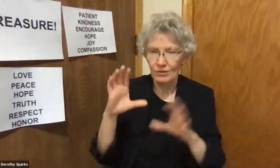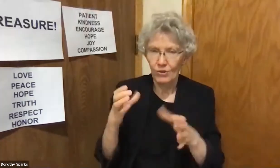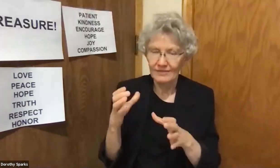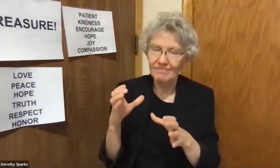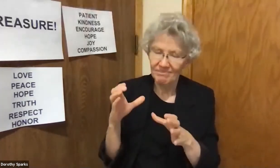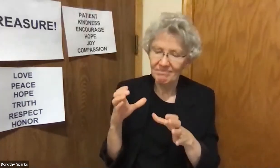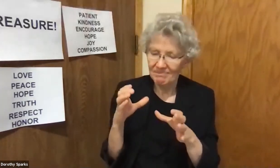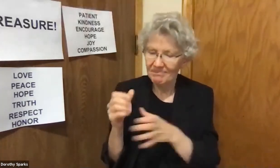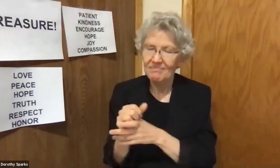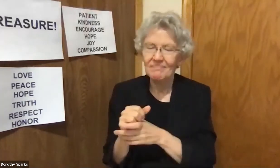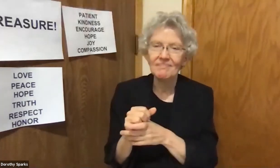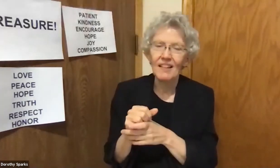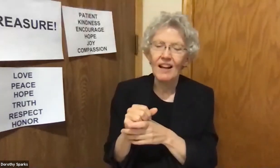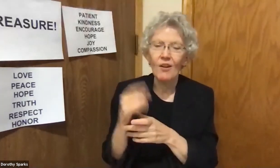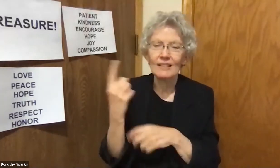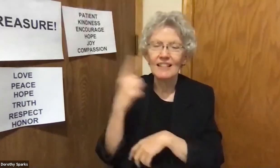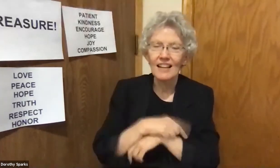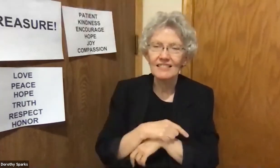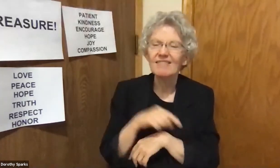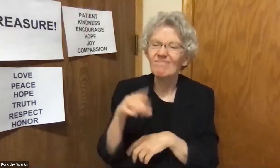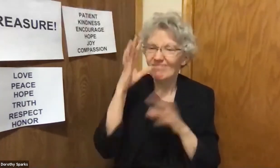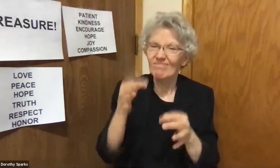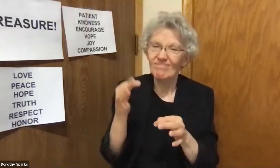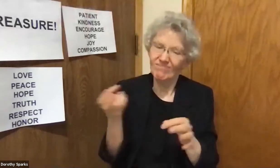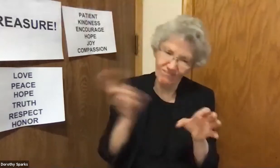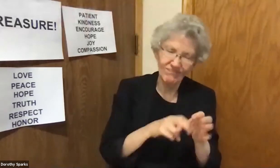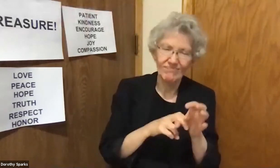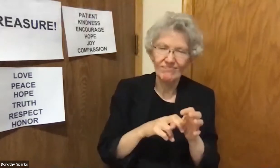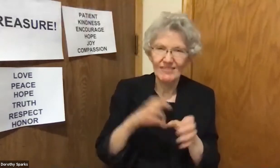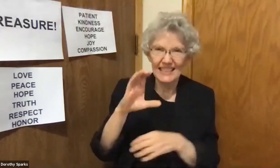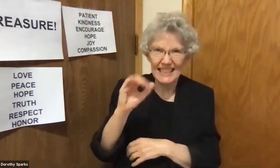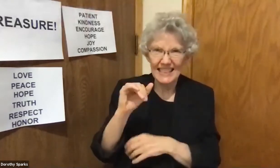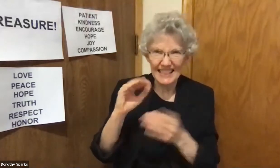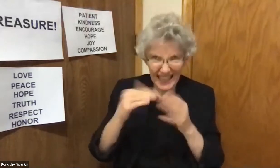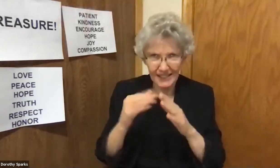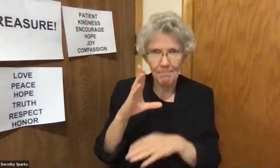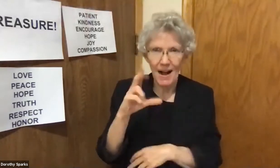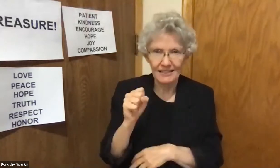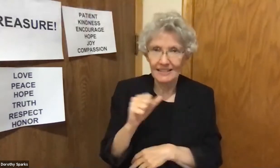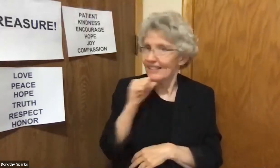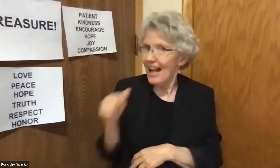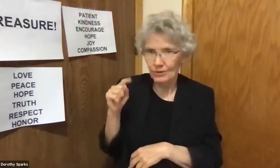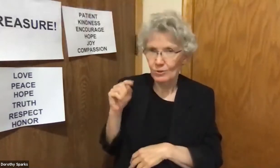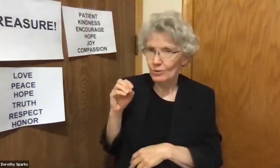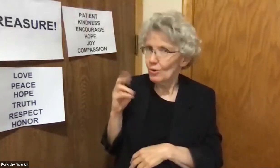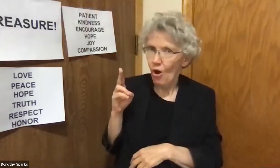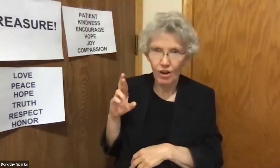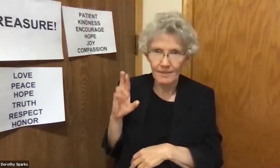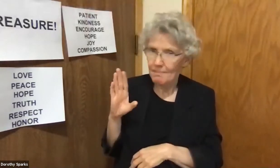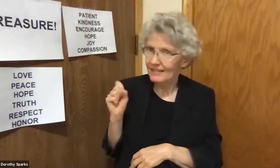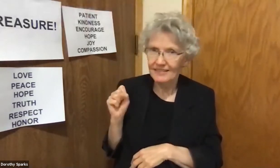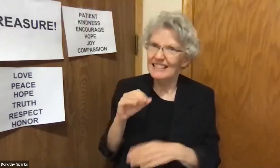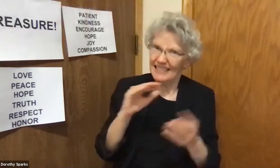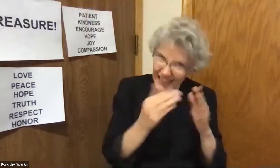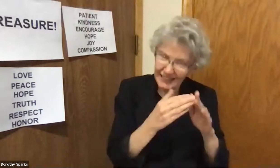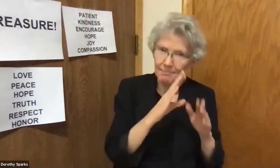and he was out on a tour bus. And then he decided that he was actually going to take